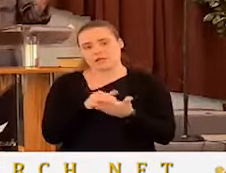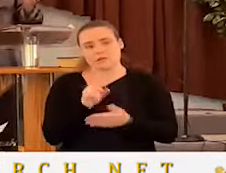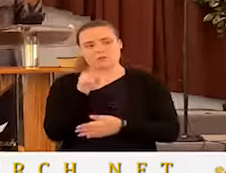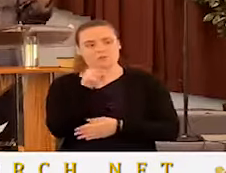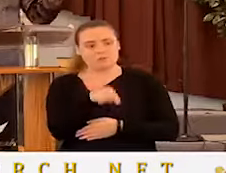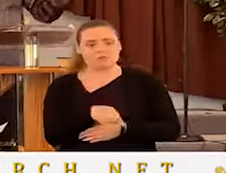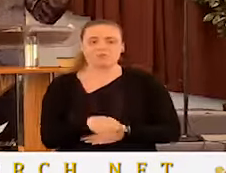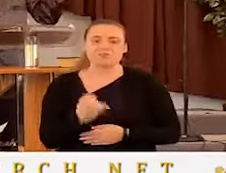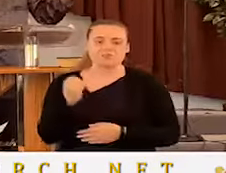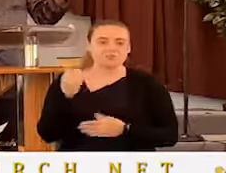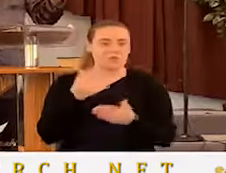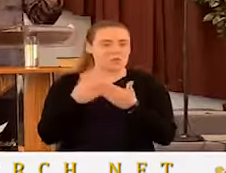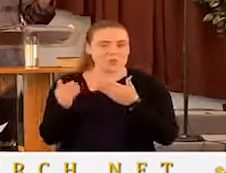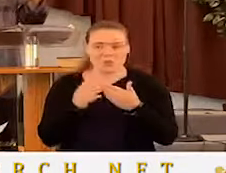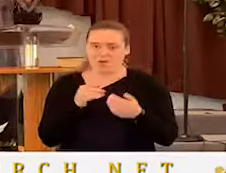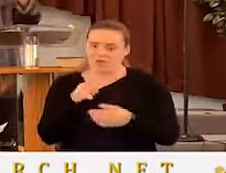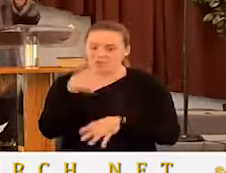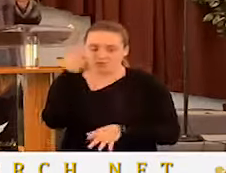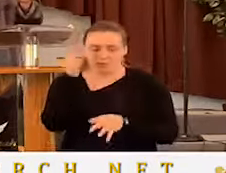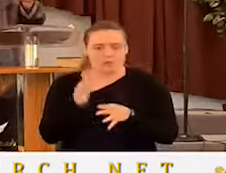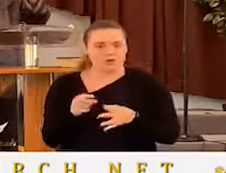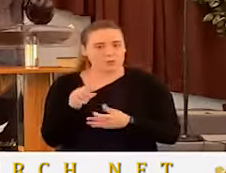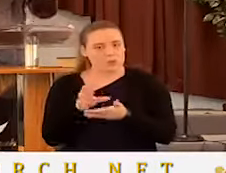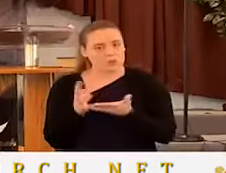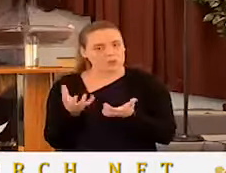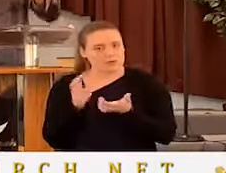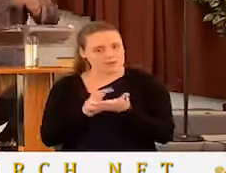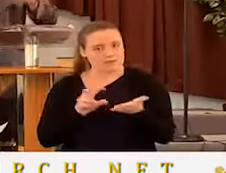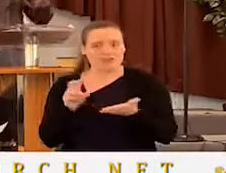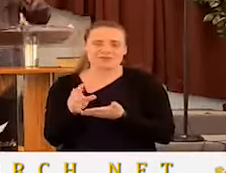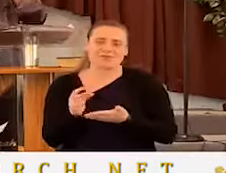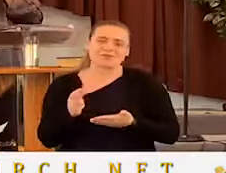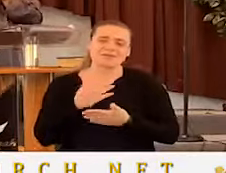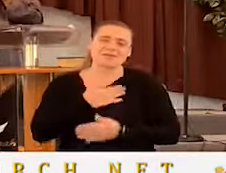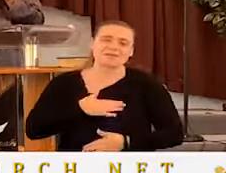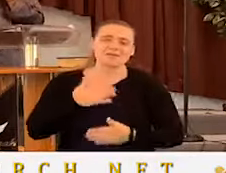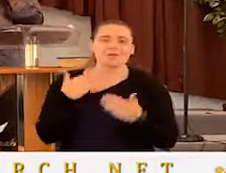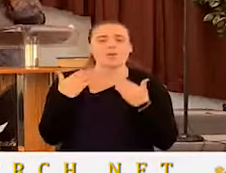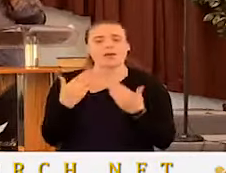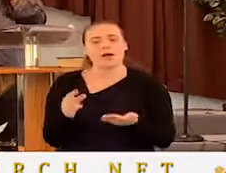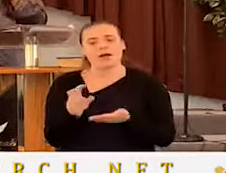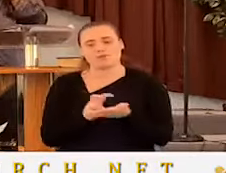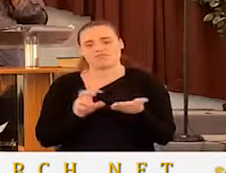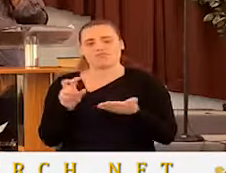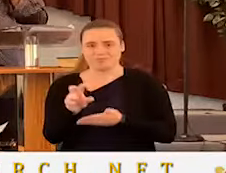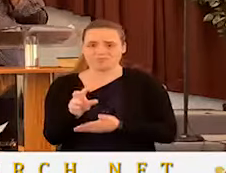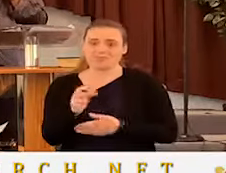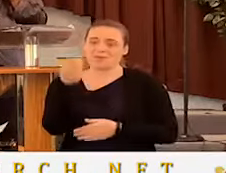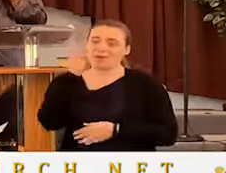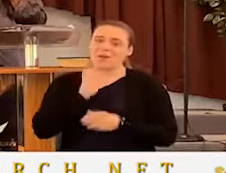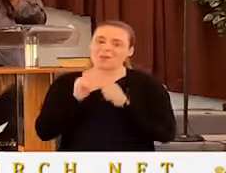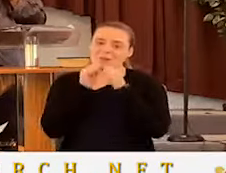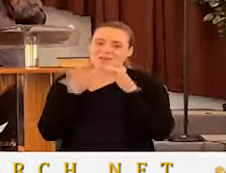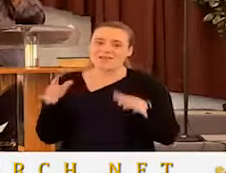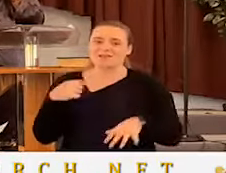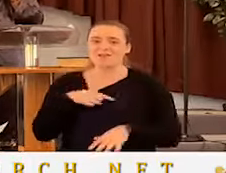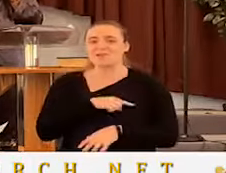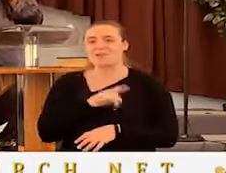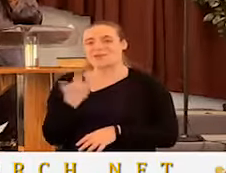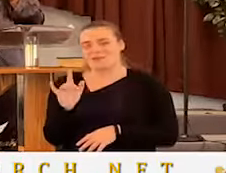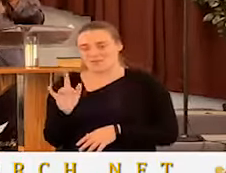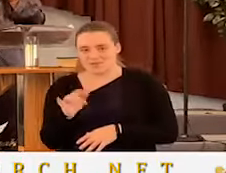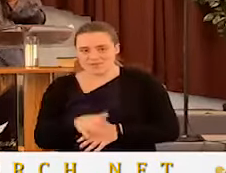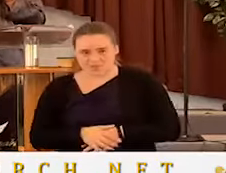you need to give by cash, check, however means that you want to give, please give it so. God bless you. We love you. And we pray